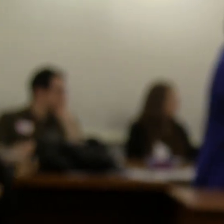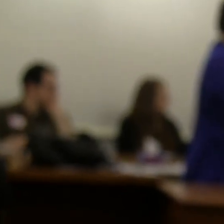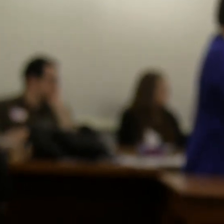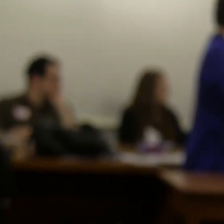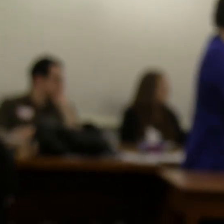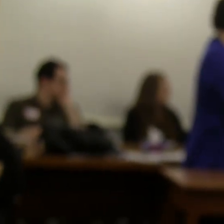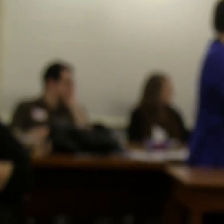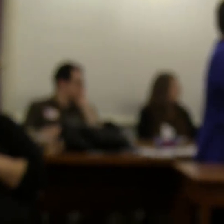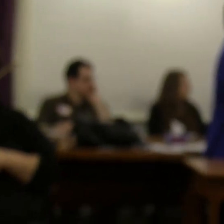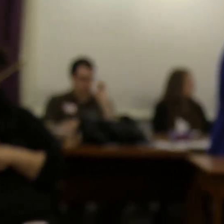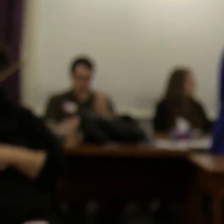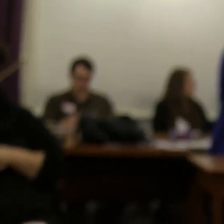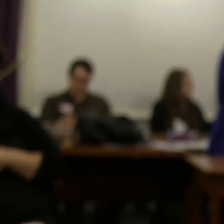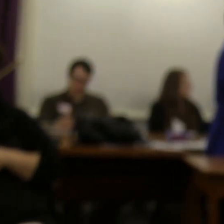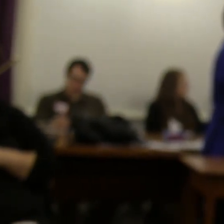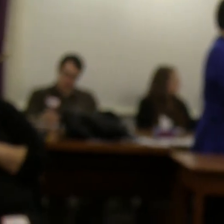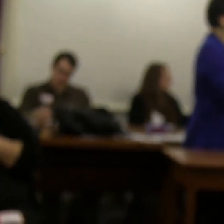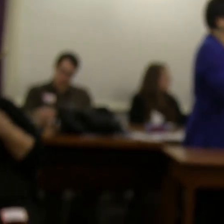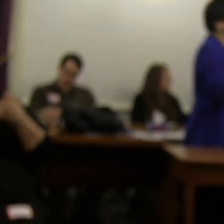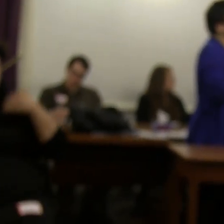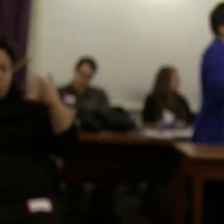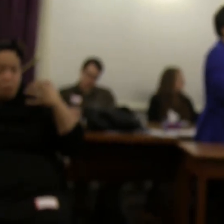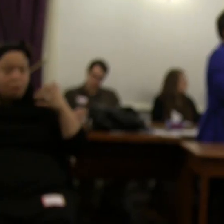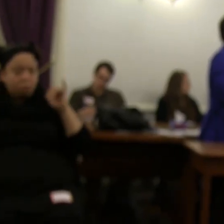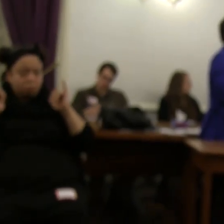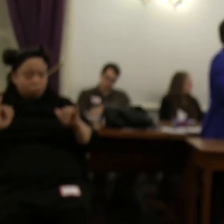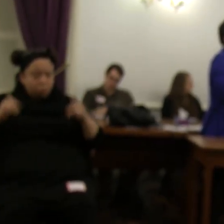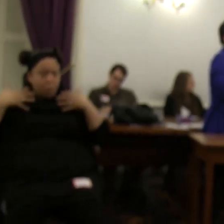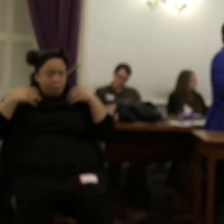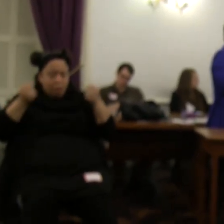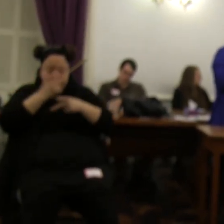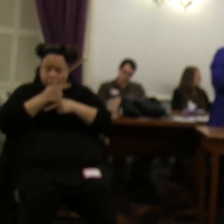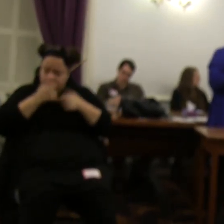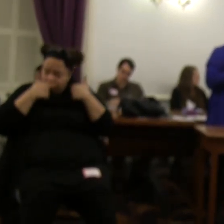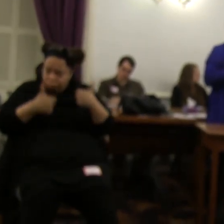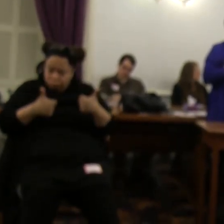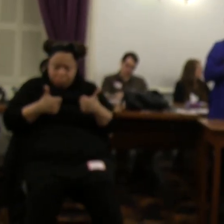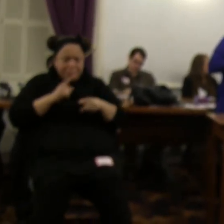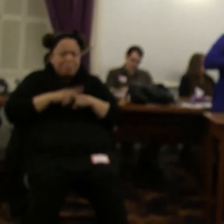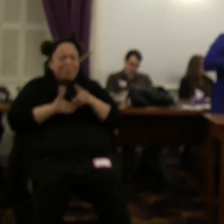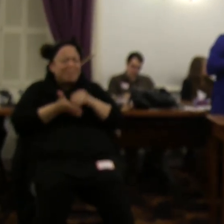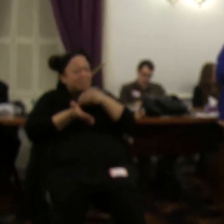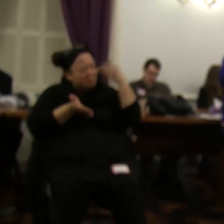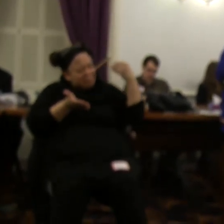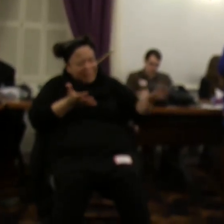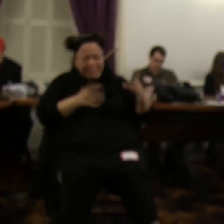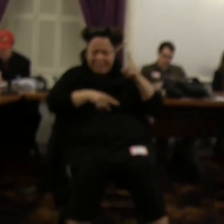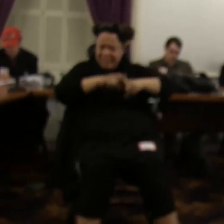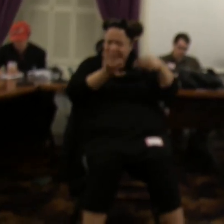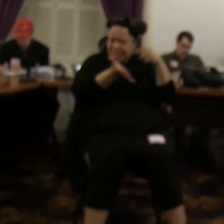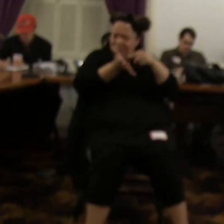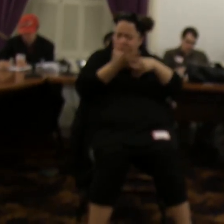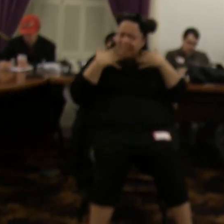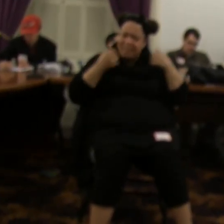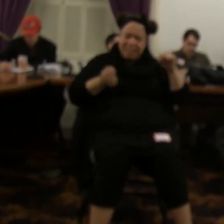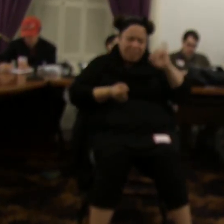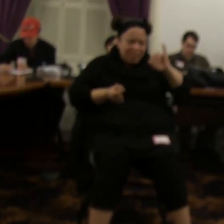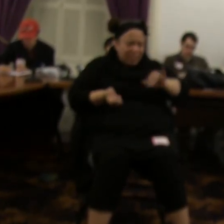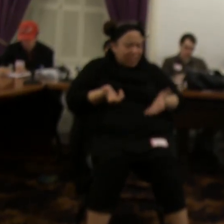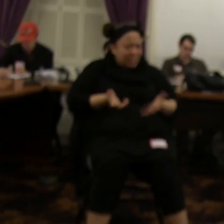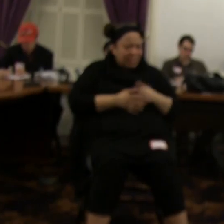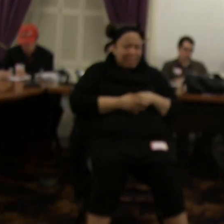If we did not have so many services, it probably would cost us some fortune, but it is